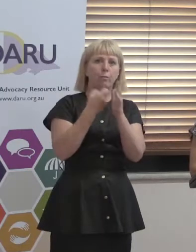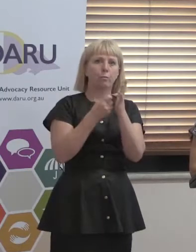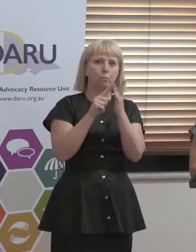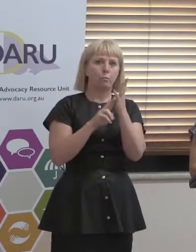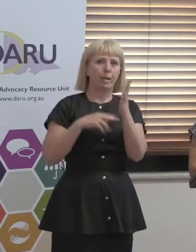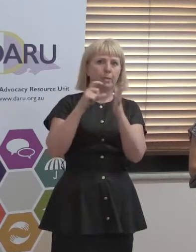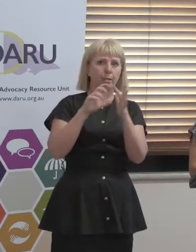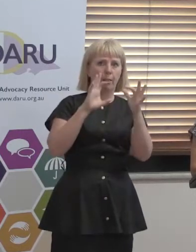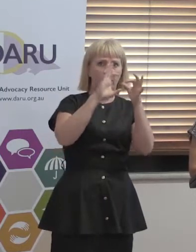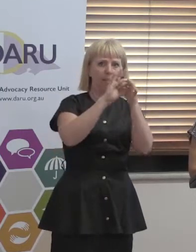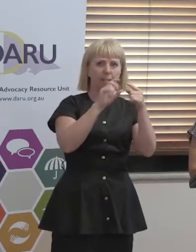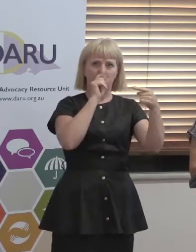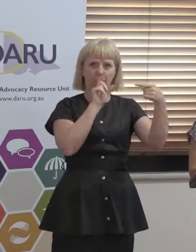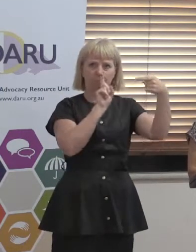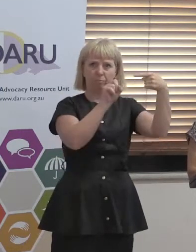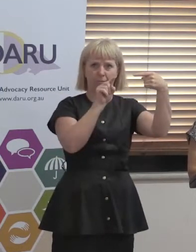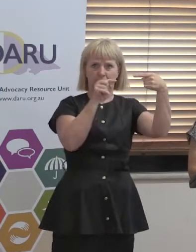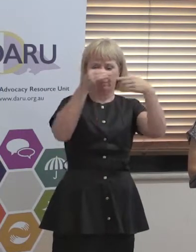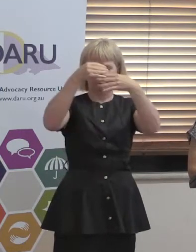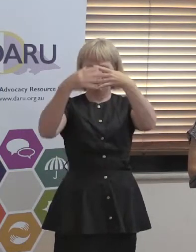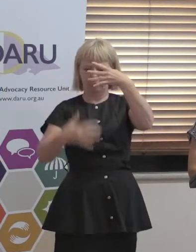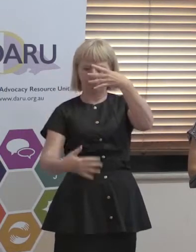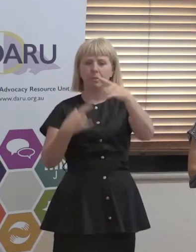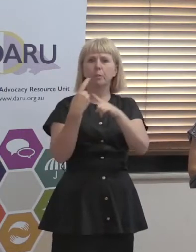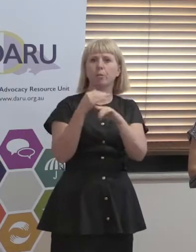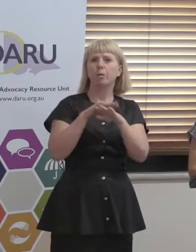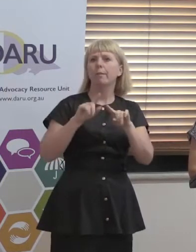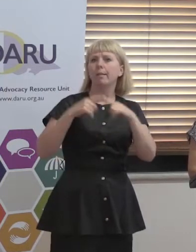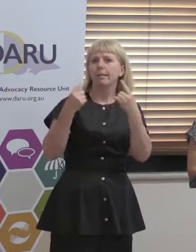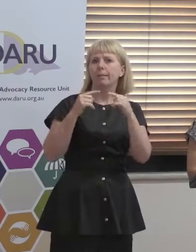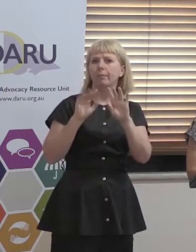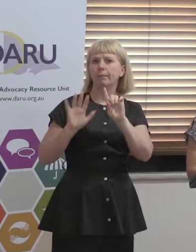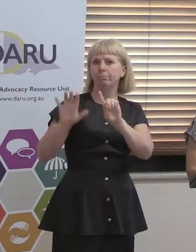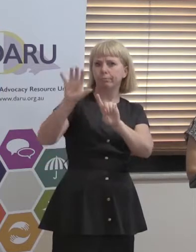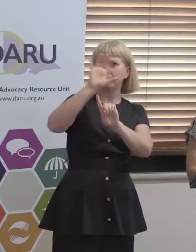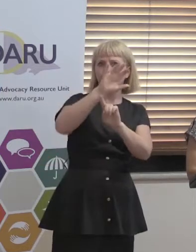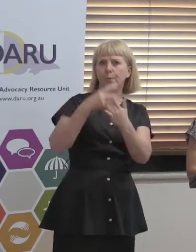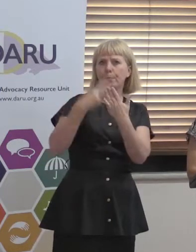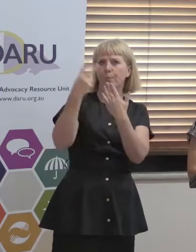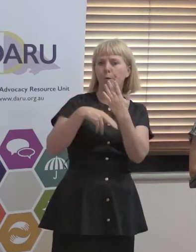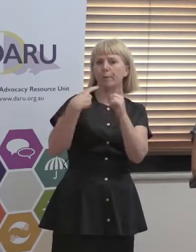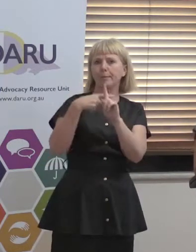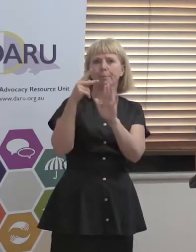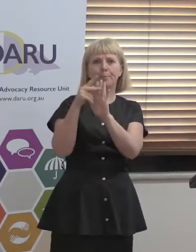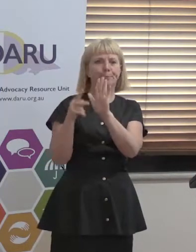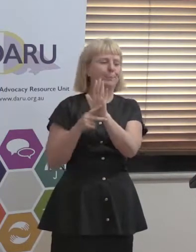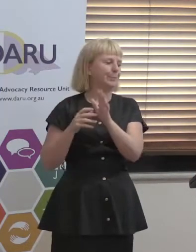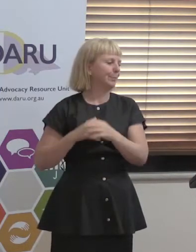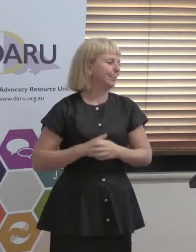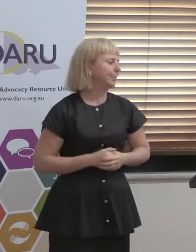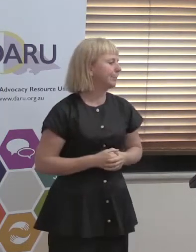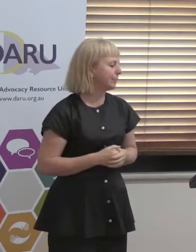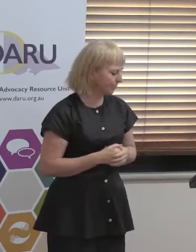information on the different state-based rights, state-based programs and policies, and also